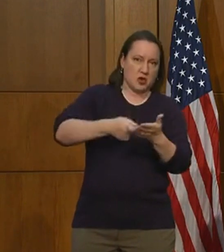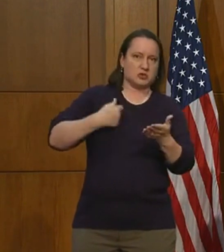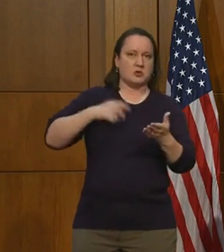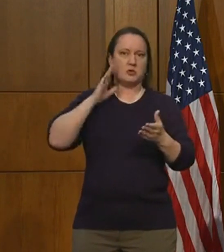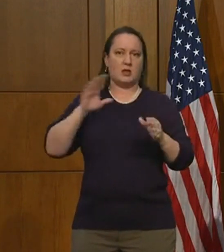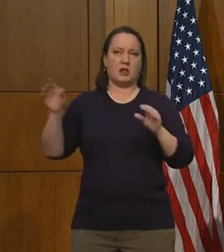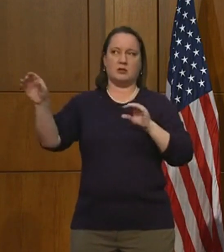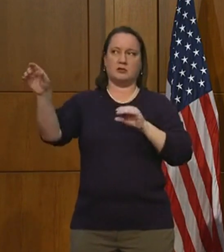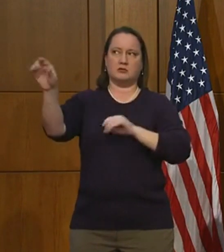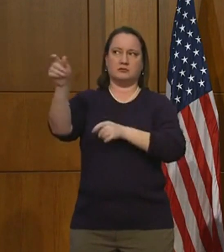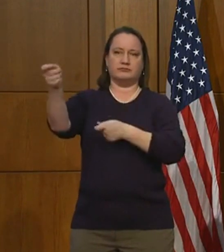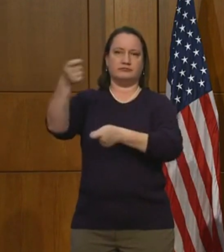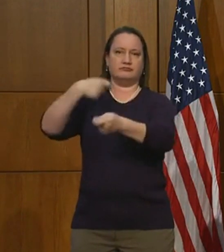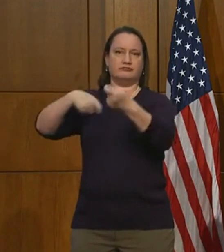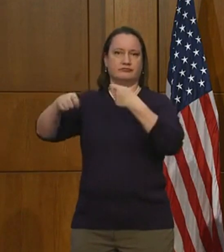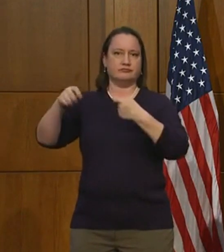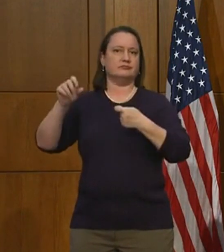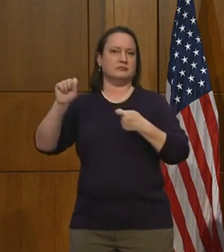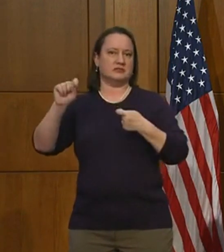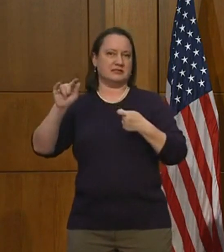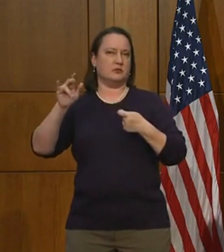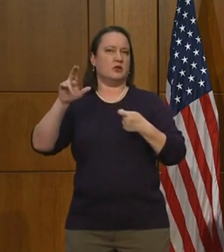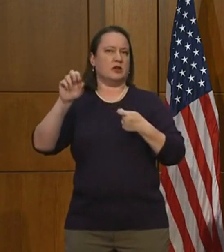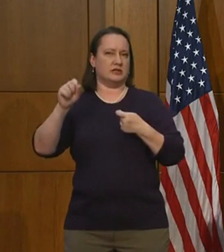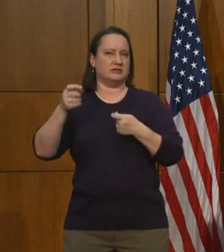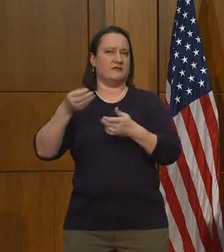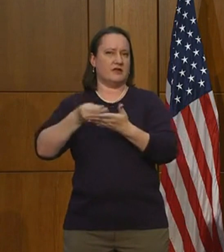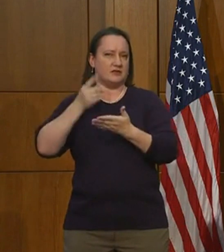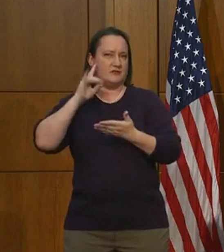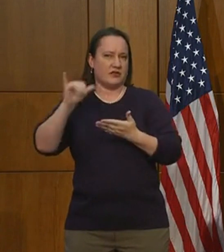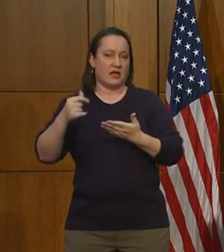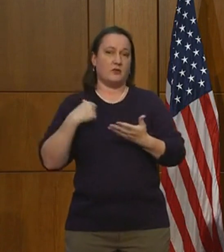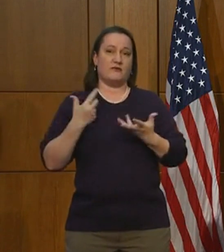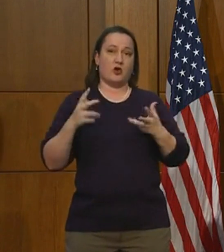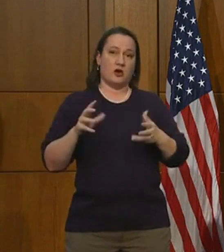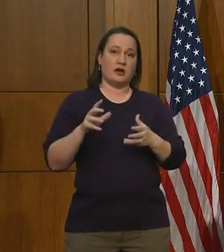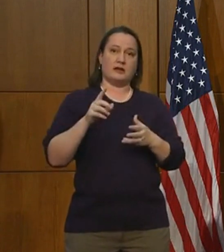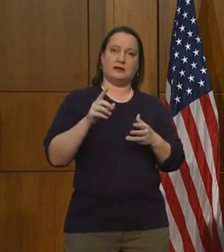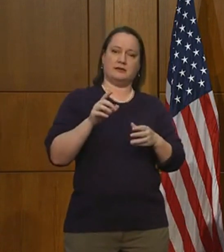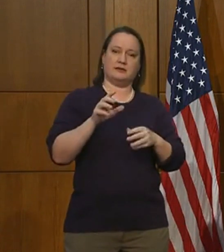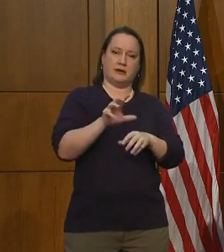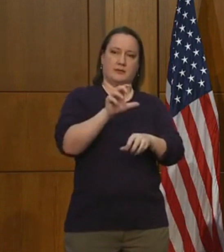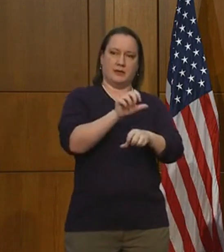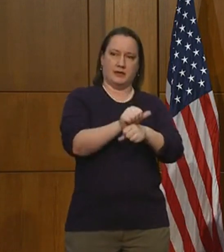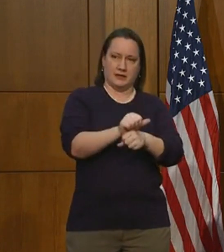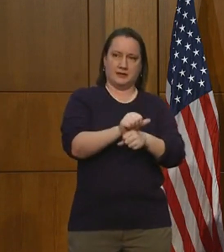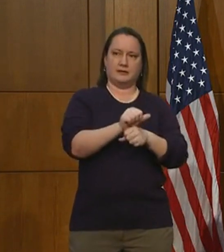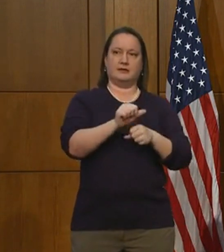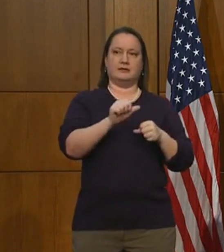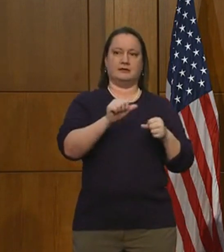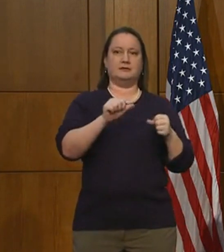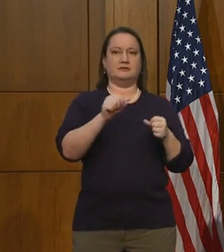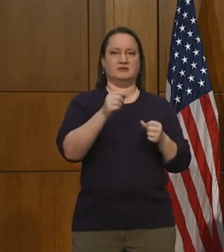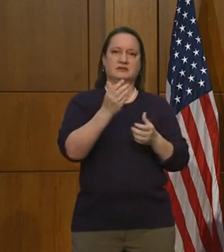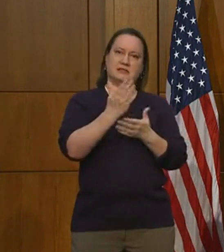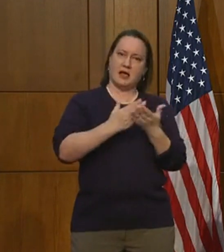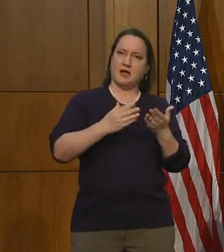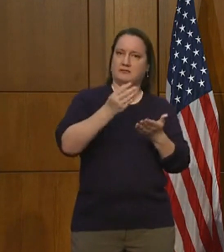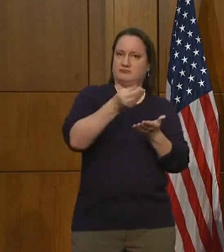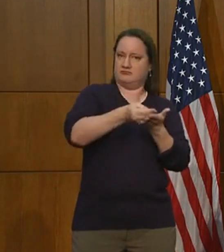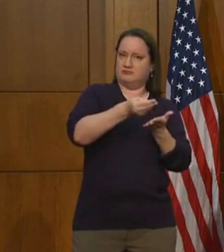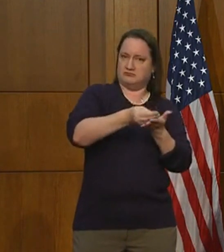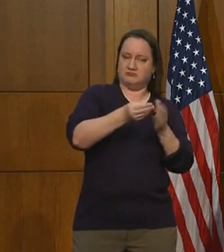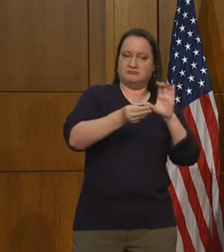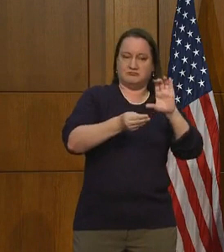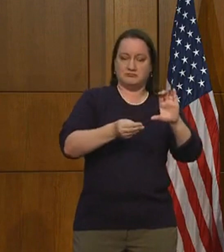obligated about $878 million out of the $3.1 million that we've been given so far. And